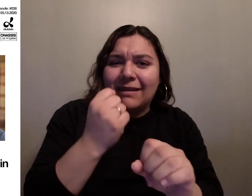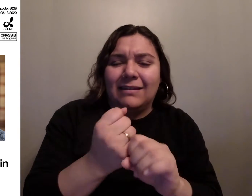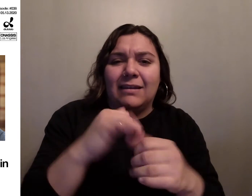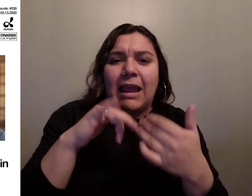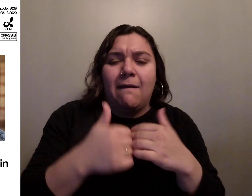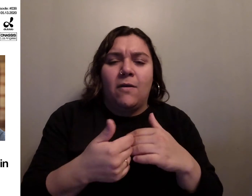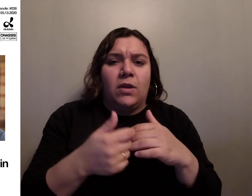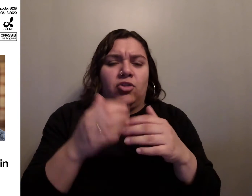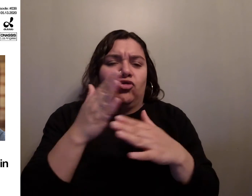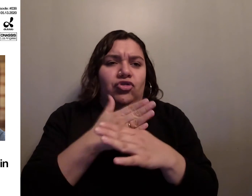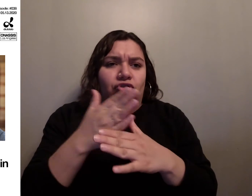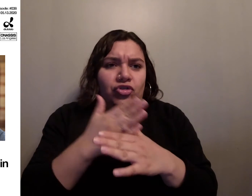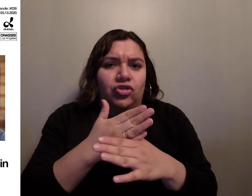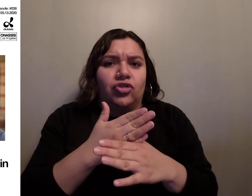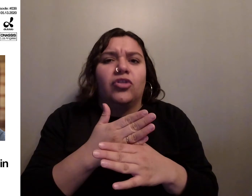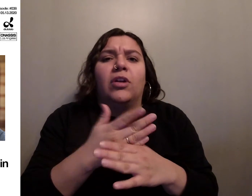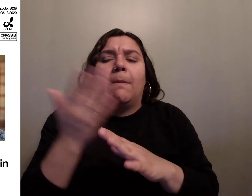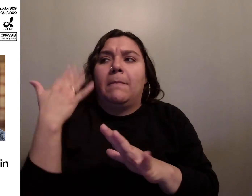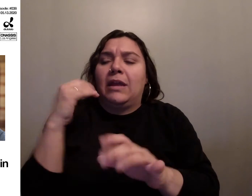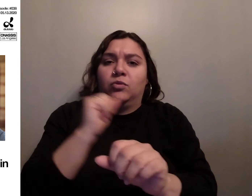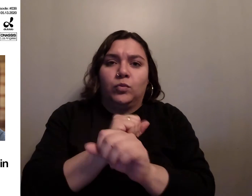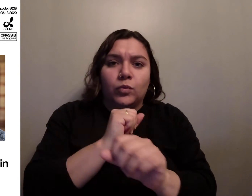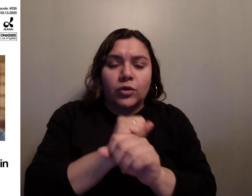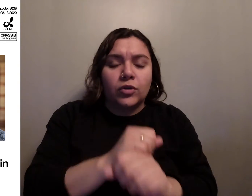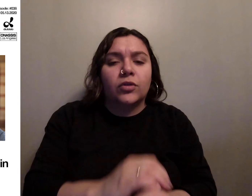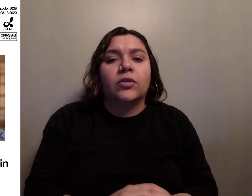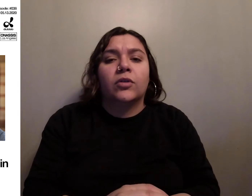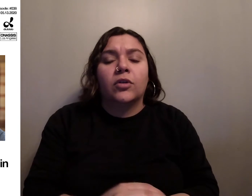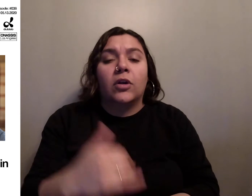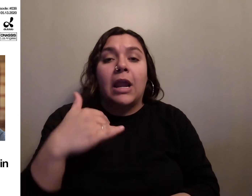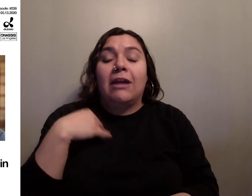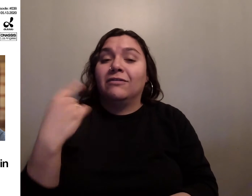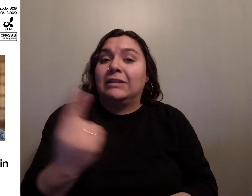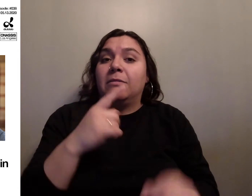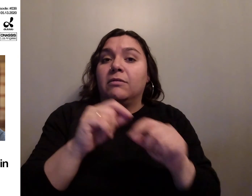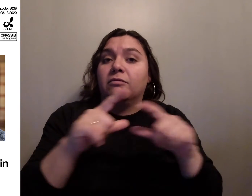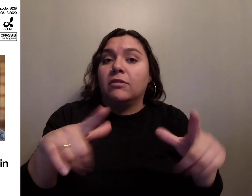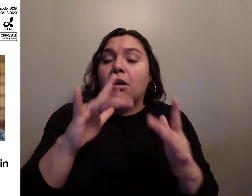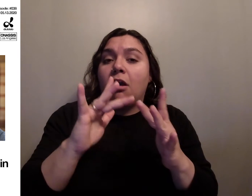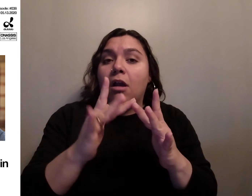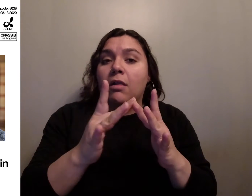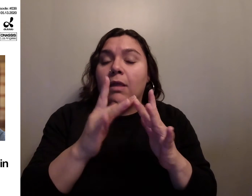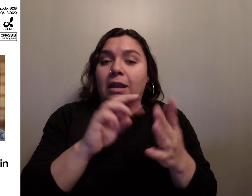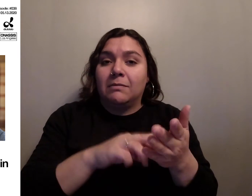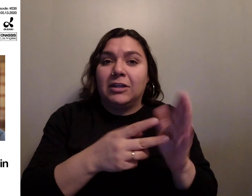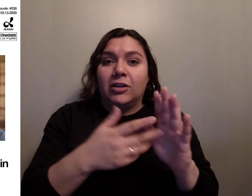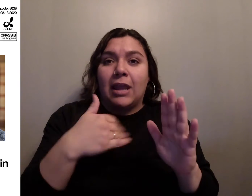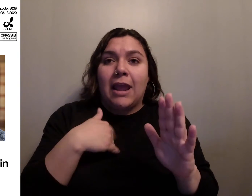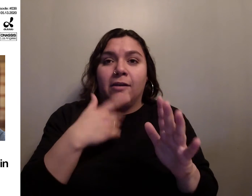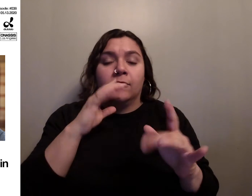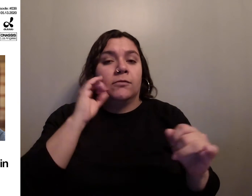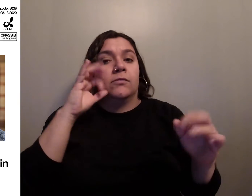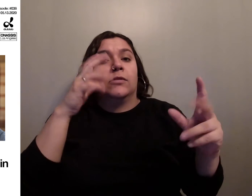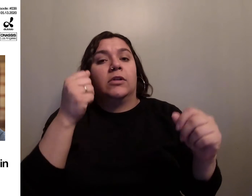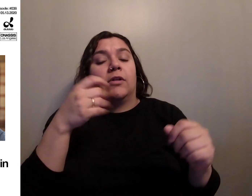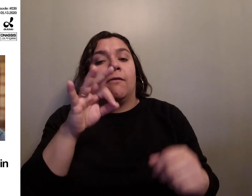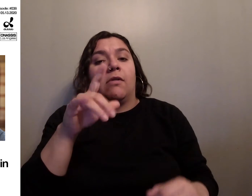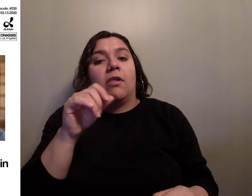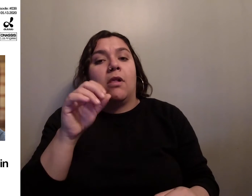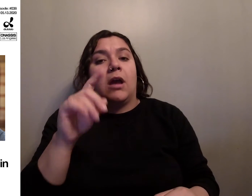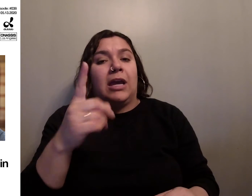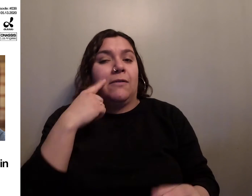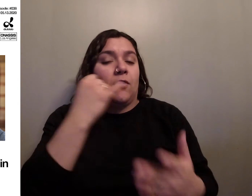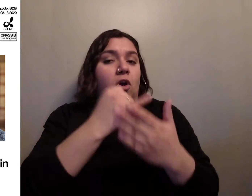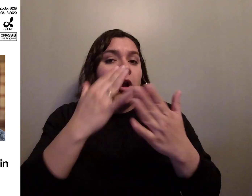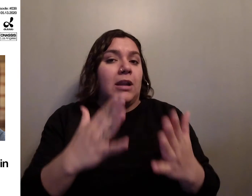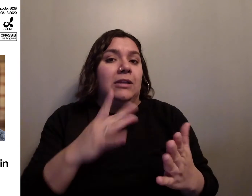pivot? In what way do we keep making? In what way do we share past work or put something out online? So